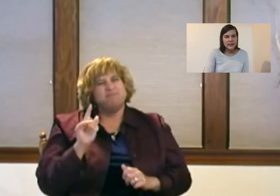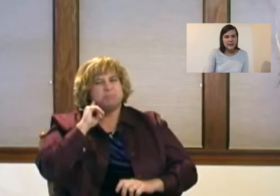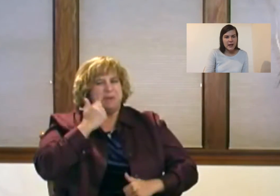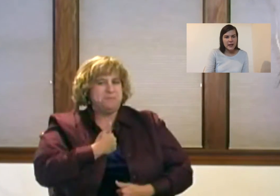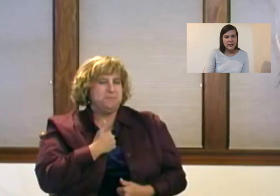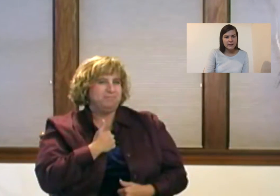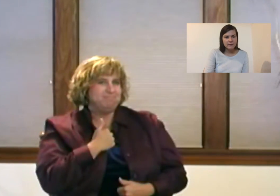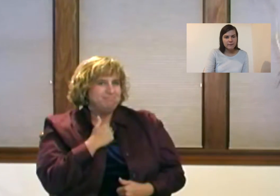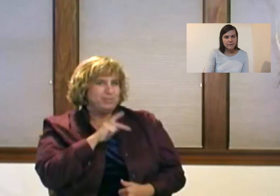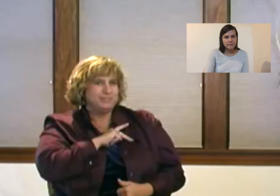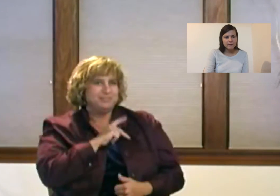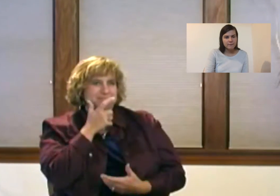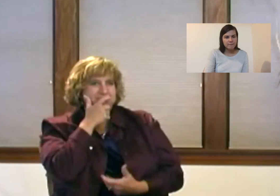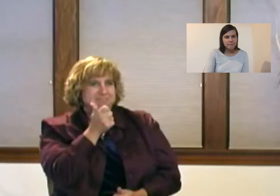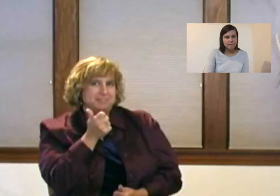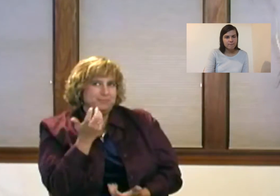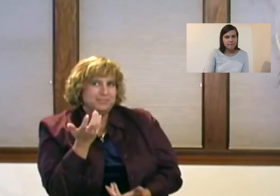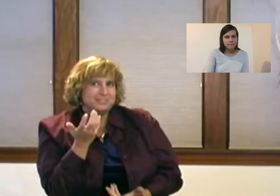graphic design.